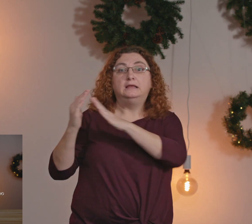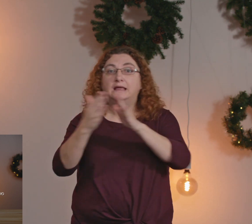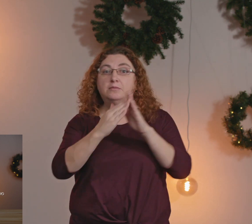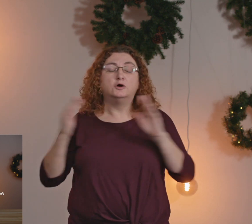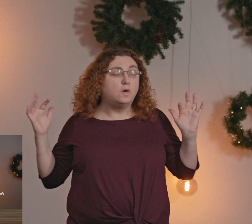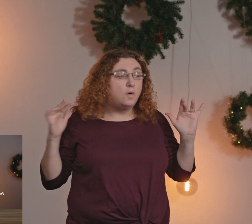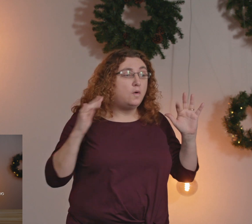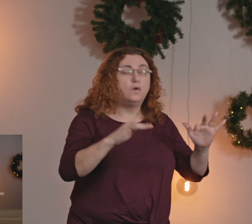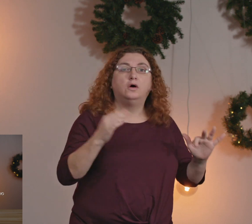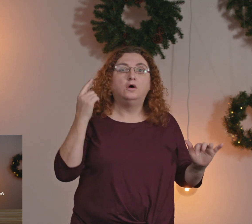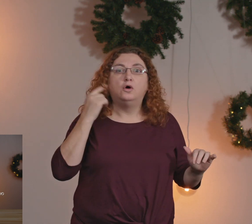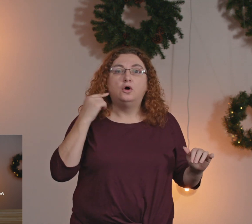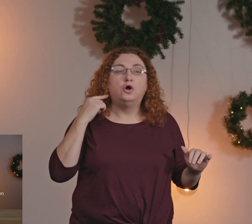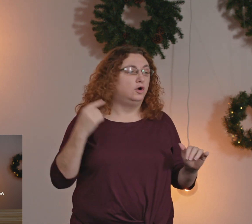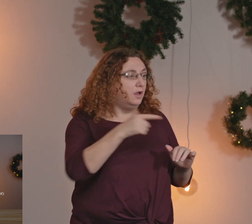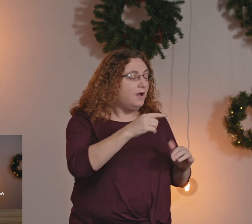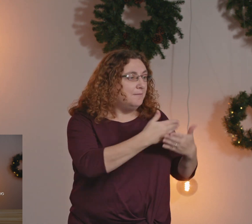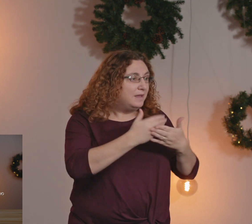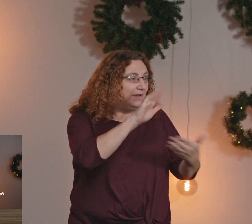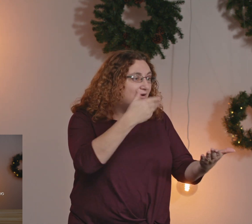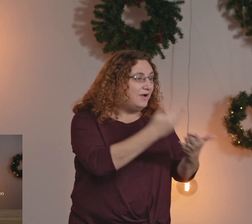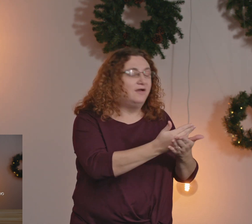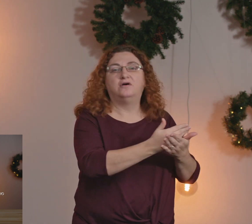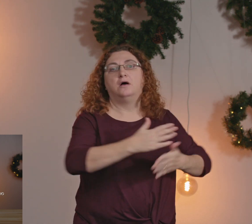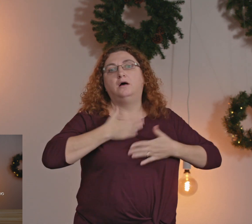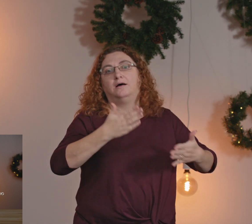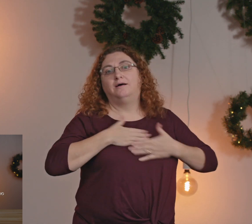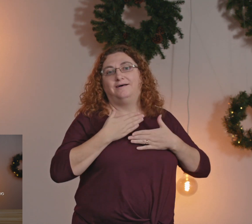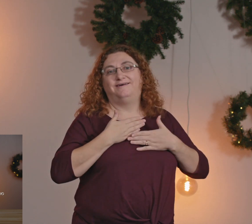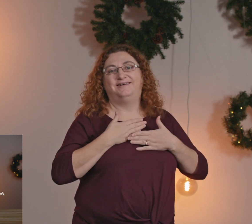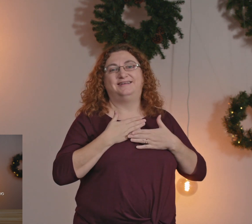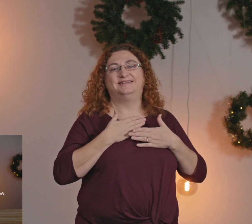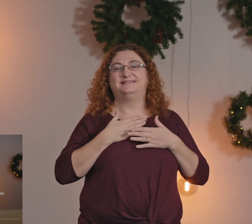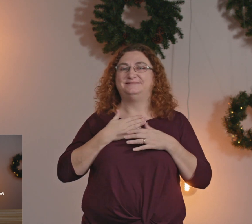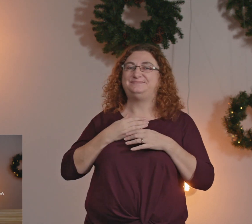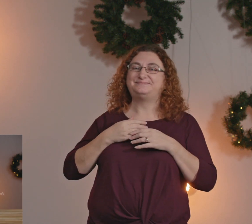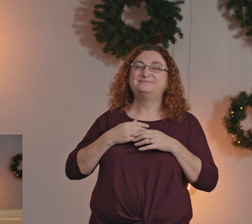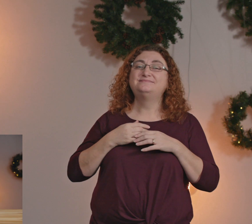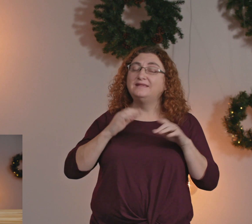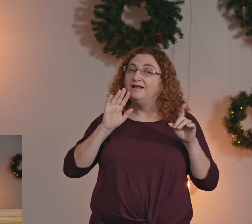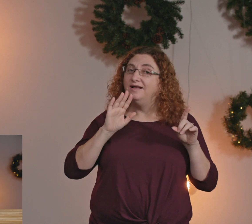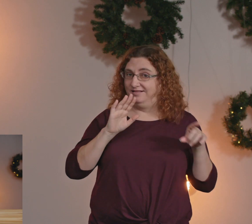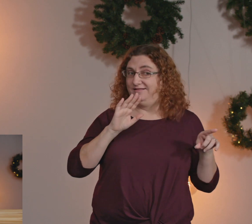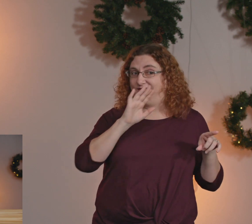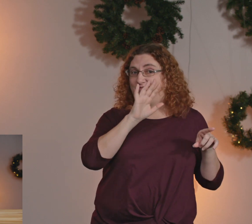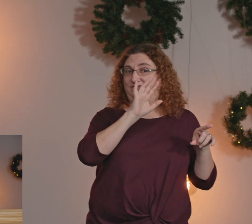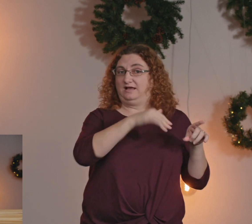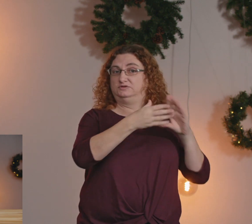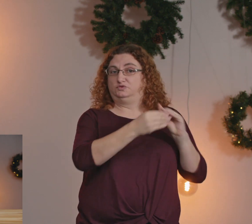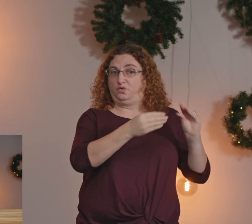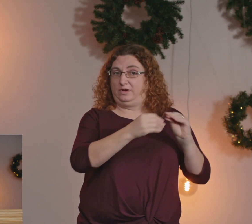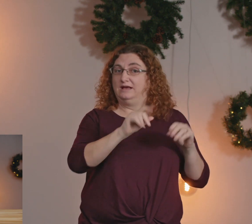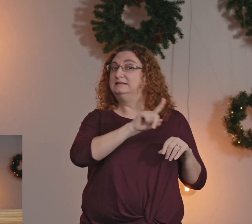shown her great mercy, and they shared her joy. So this is the completion of the story of Zechariah. We